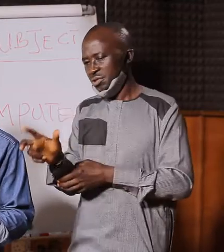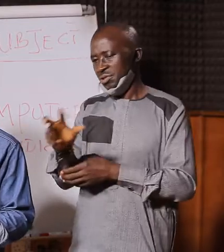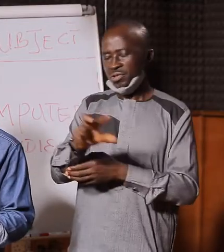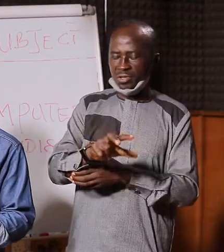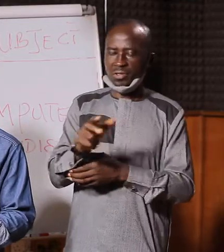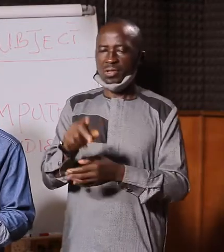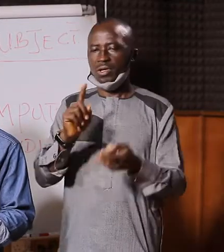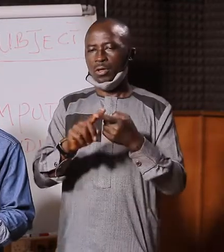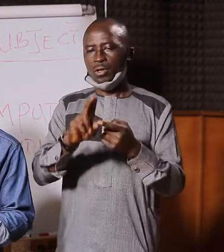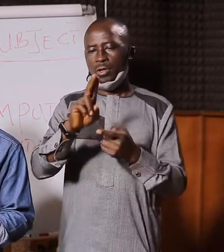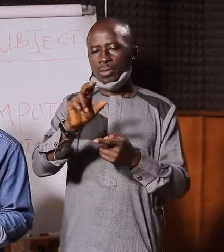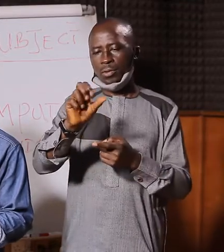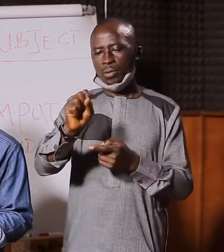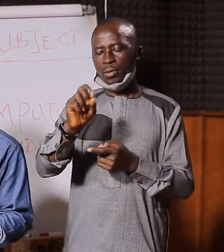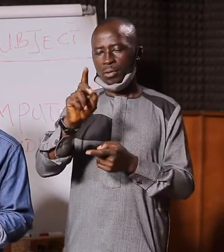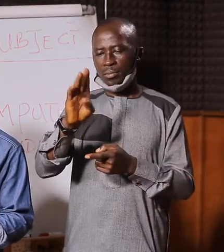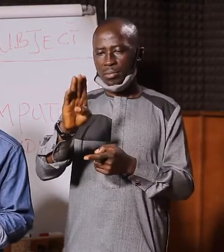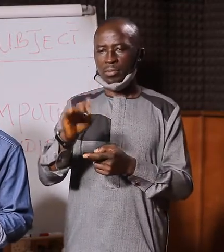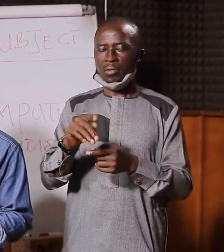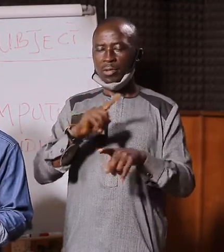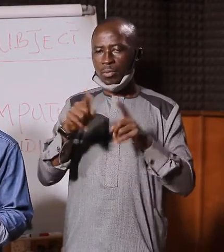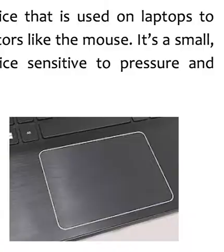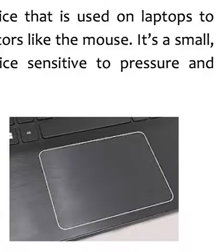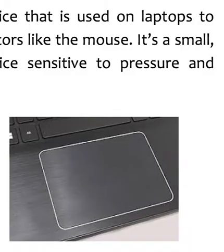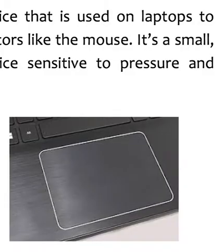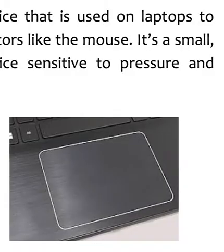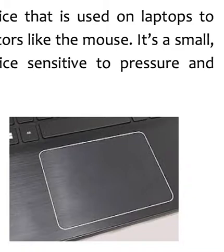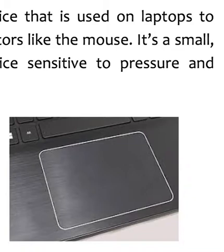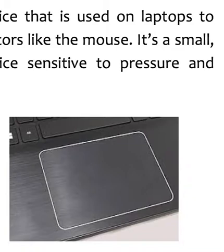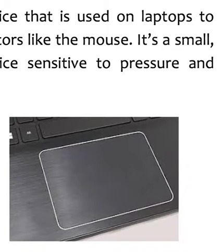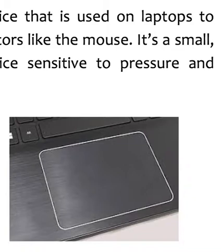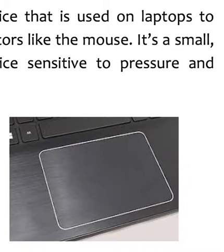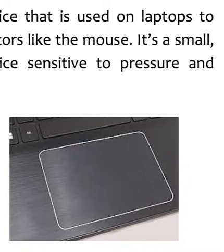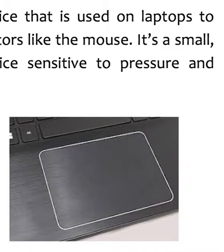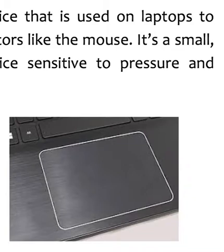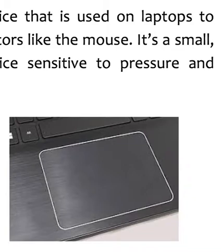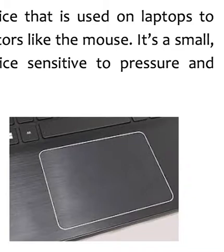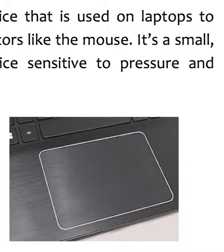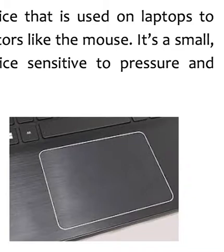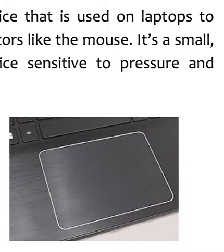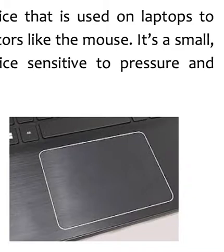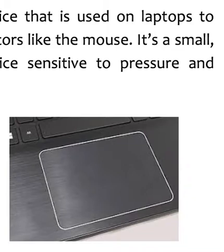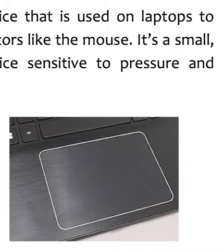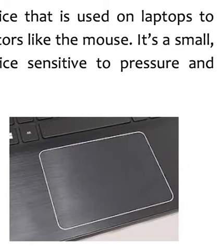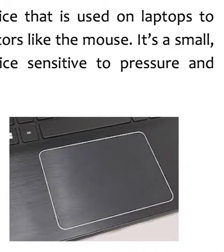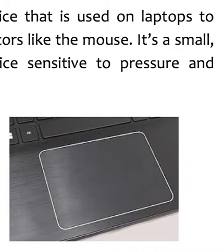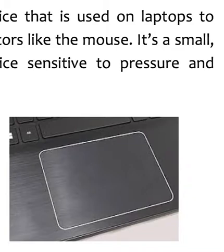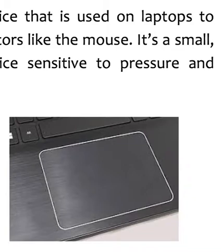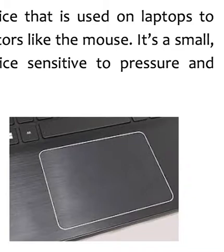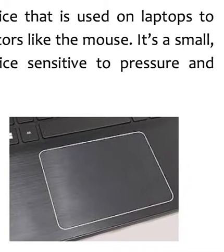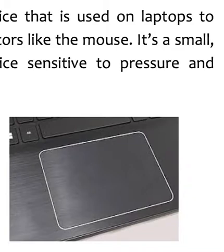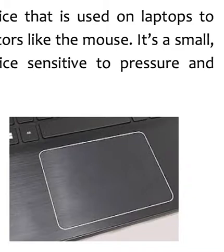port. And but you could also use what we call the touchpad. The touchpad has the right click and the left click, and you